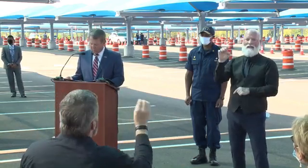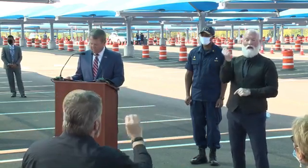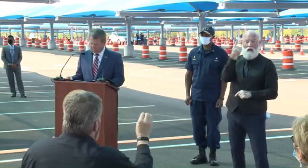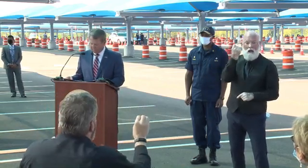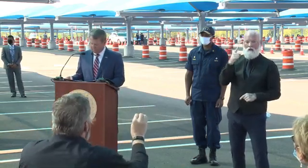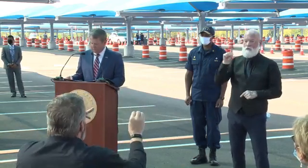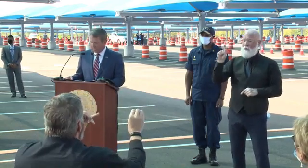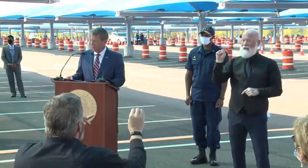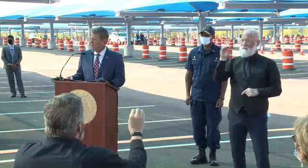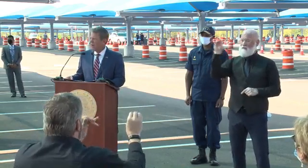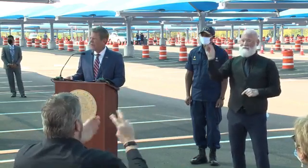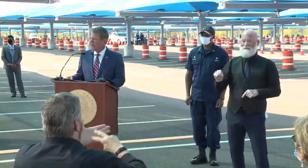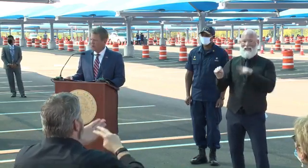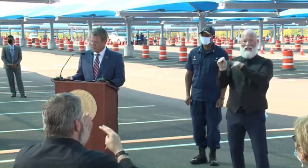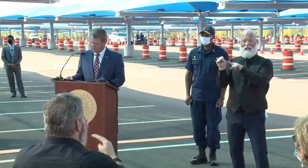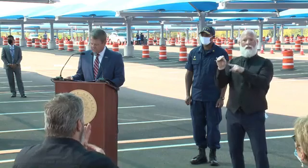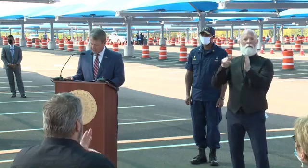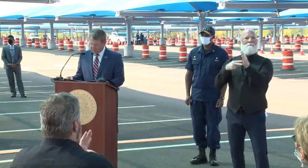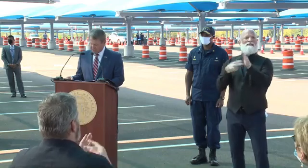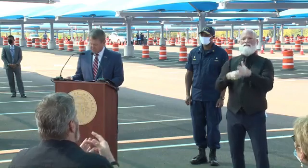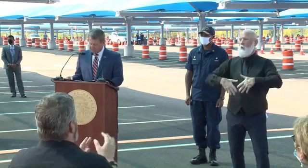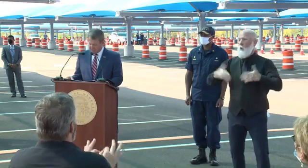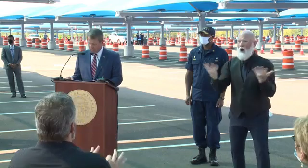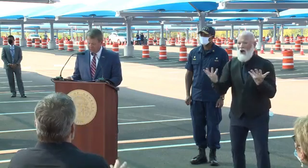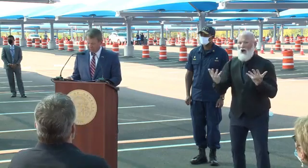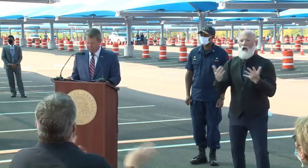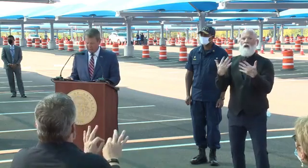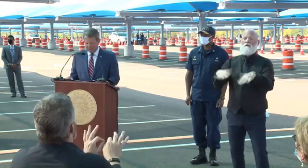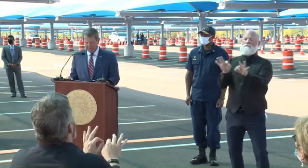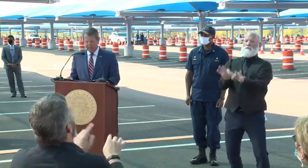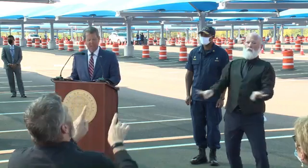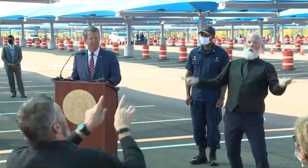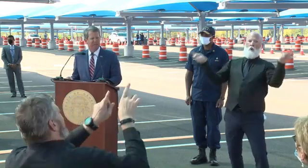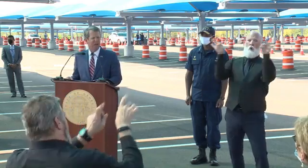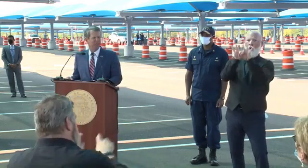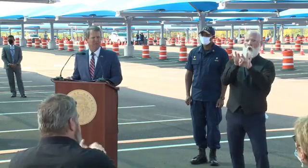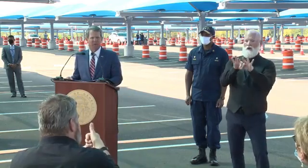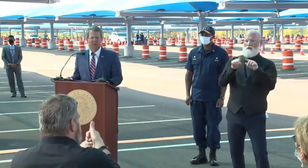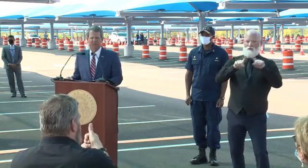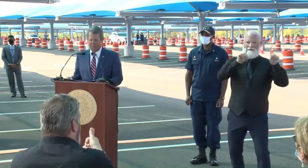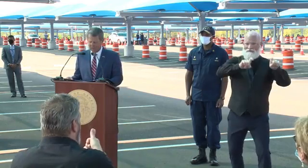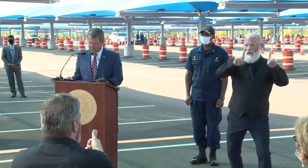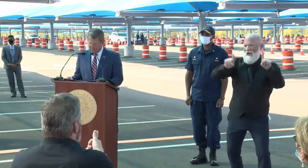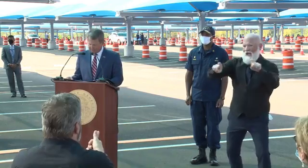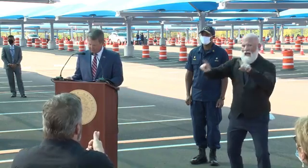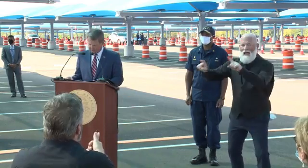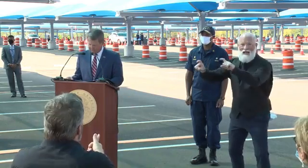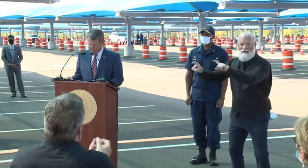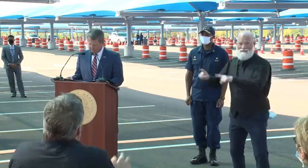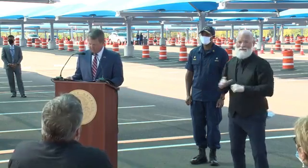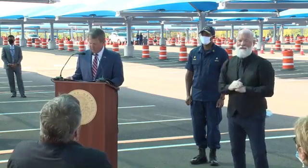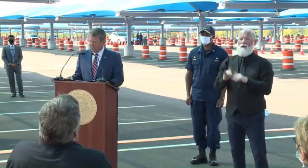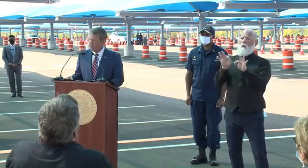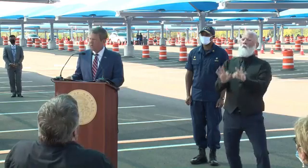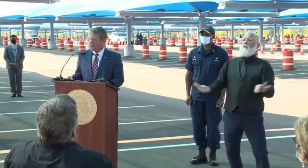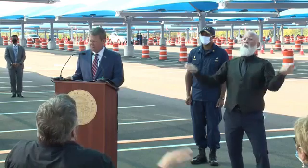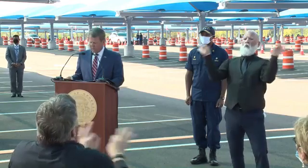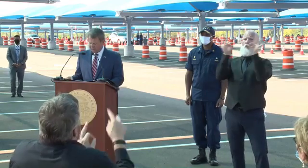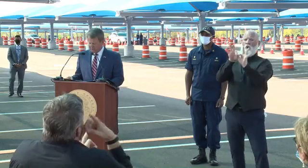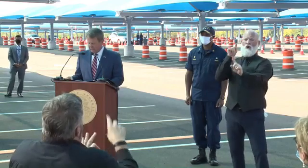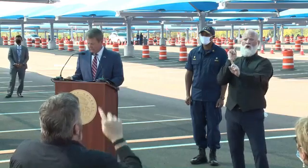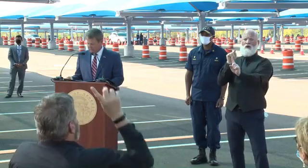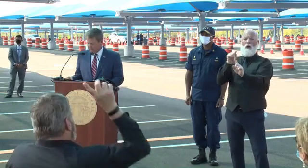so important. We all know that testing is a key weapon in our fight to stop the spread of COVID-19.